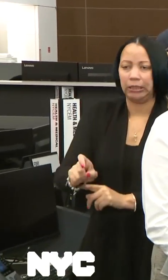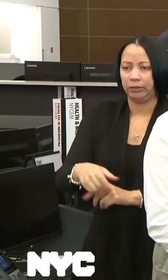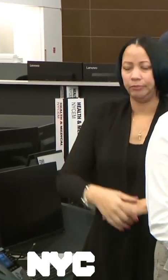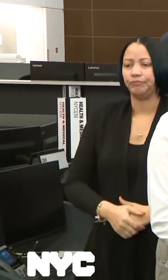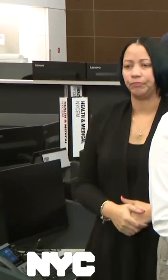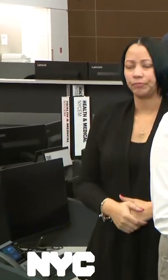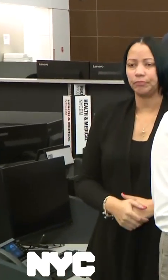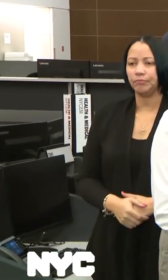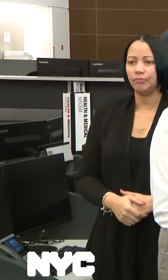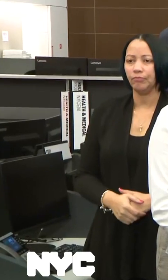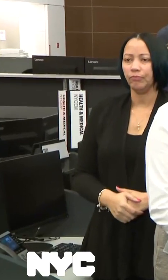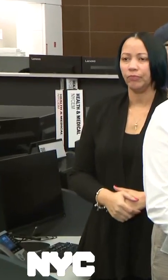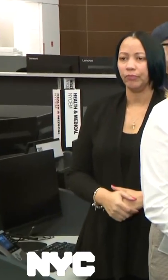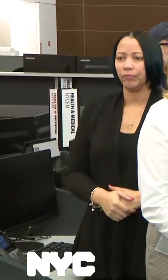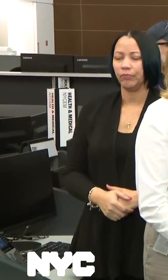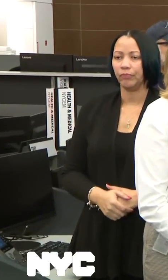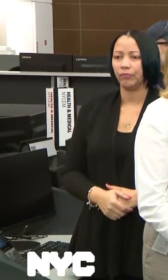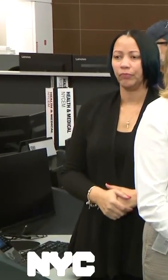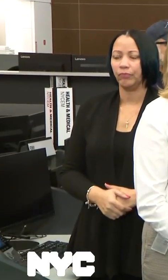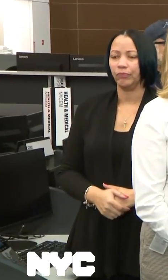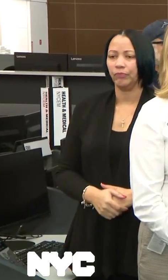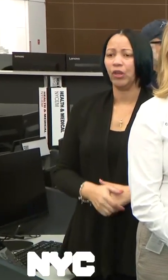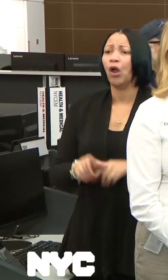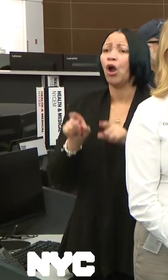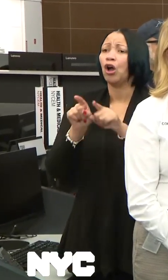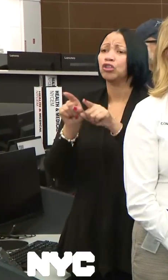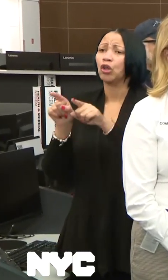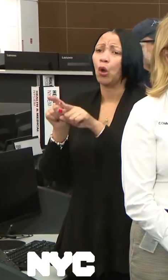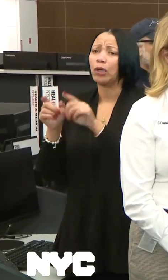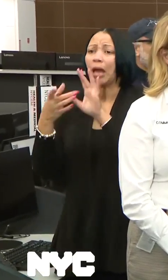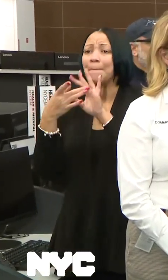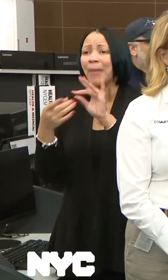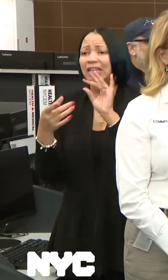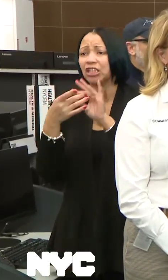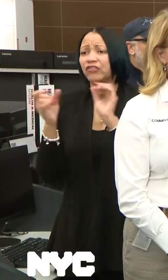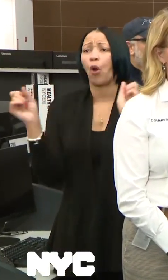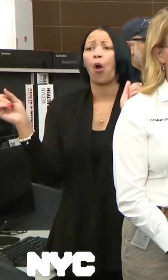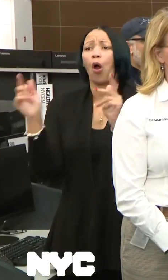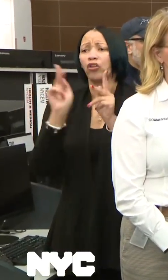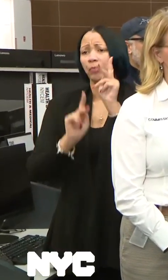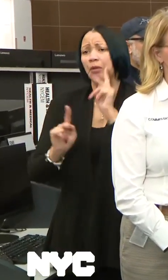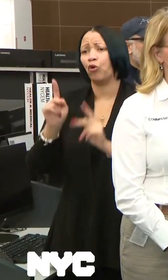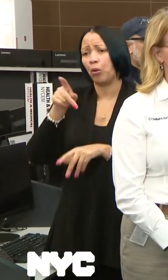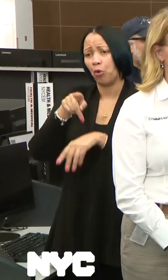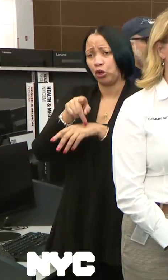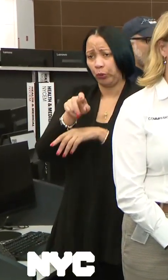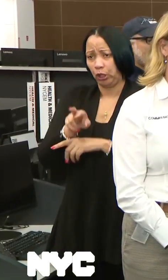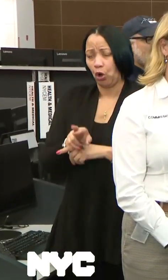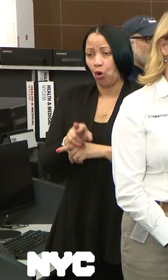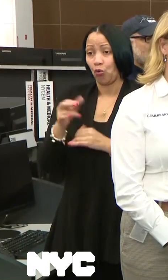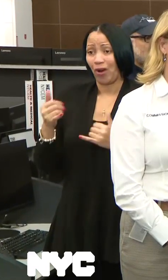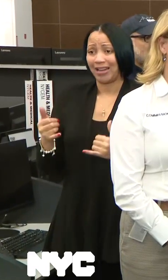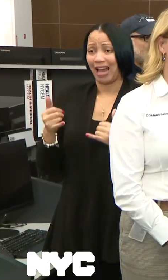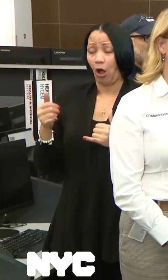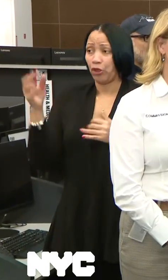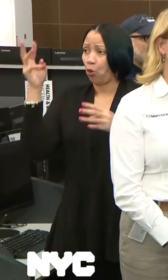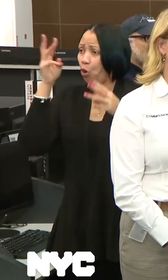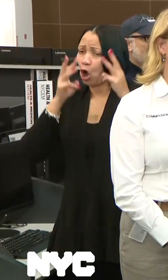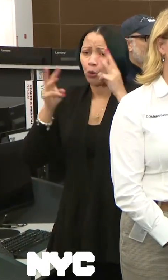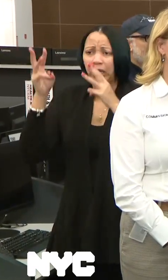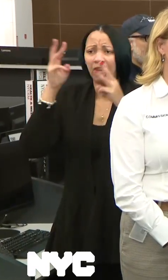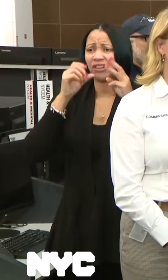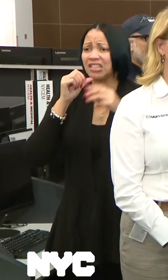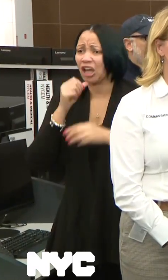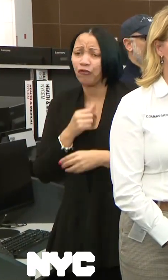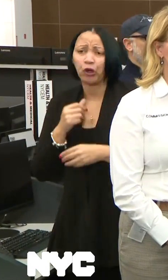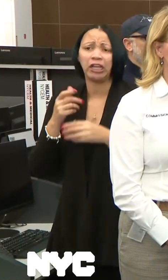With that, I want to send a message to all the people of Puerto Rico who right now are worrying, they're suffering, they